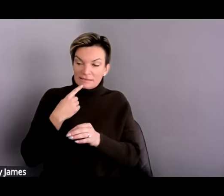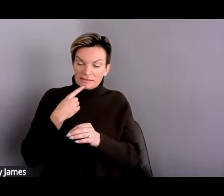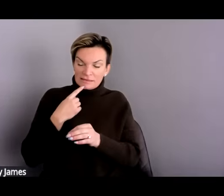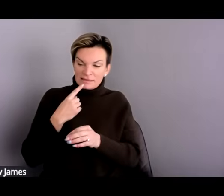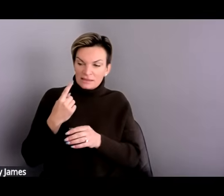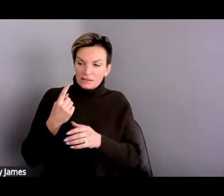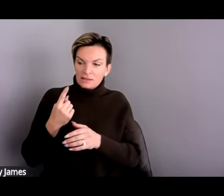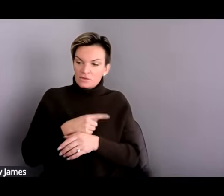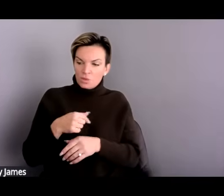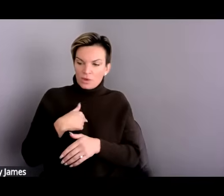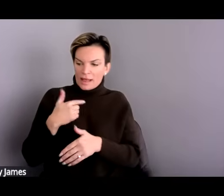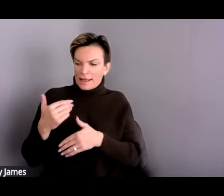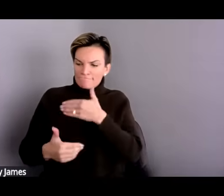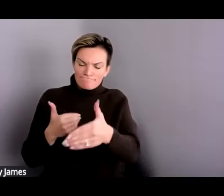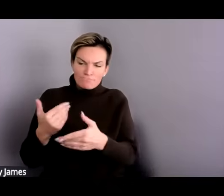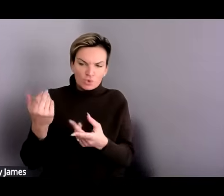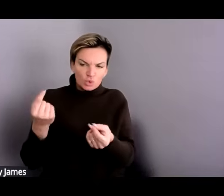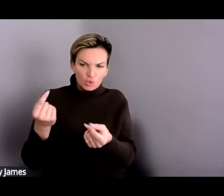to consider.